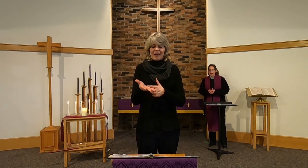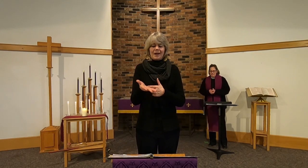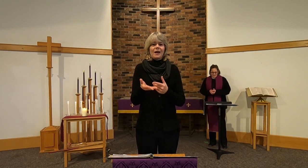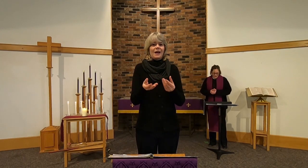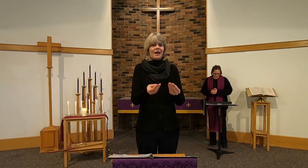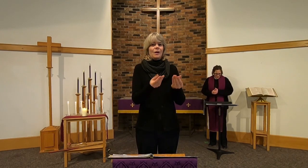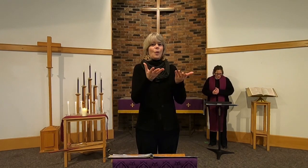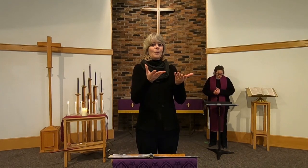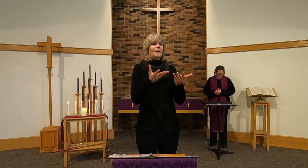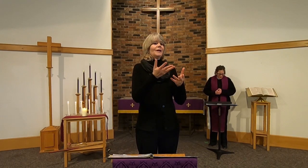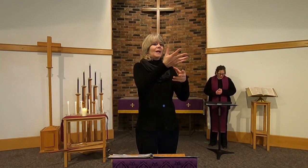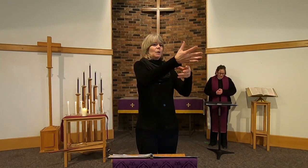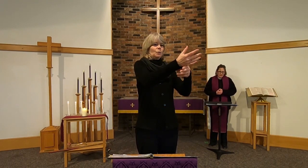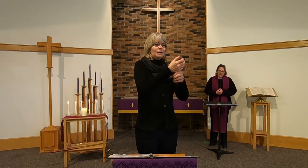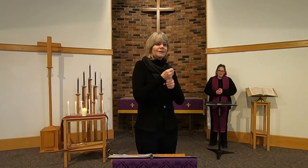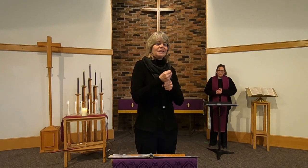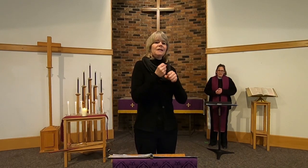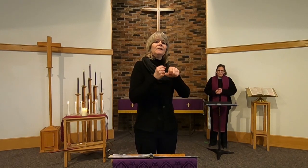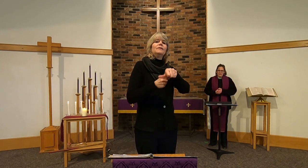other ideal.